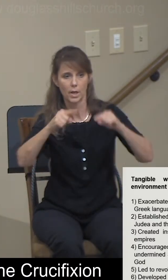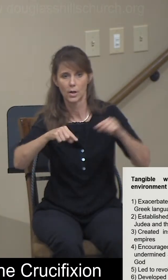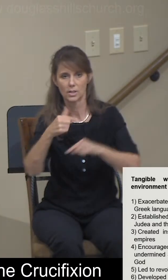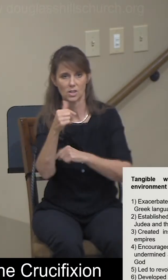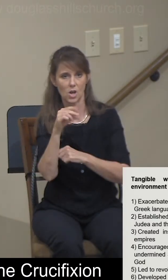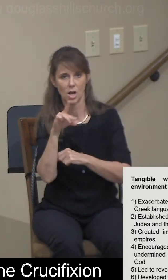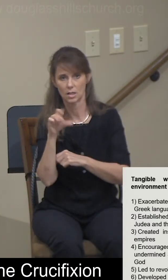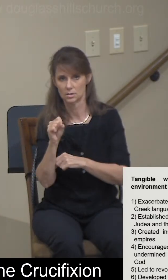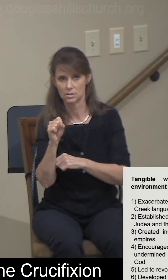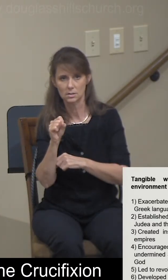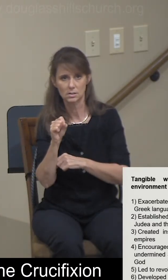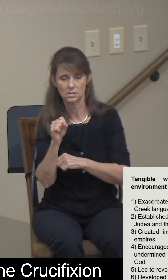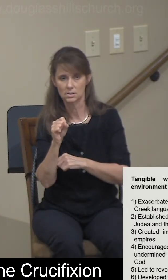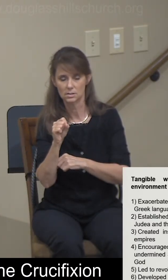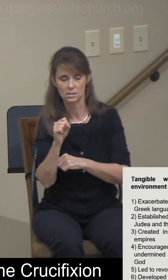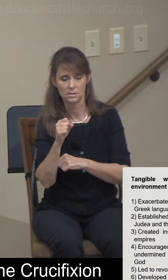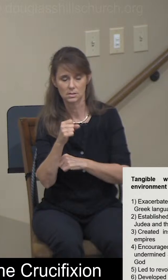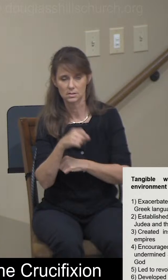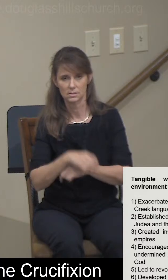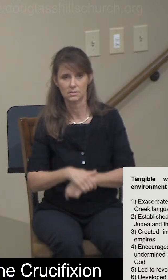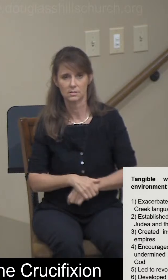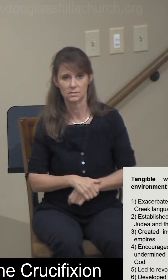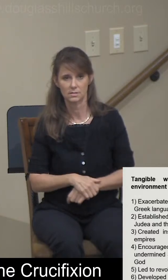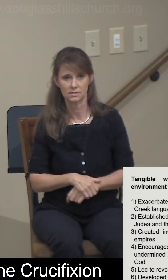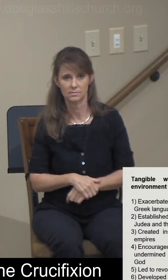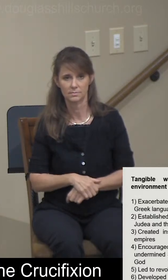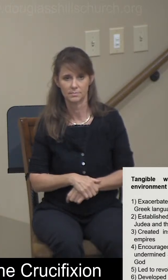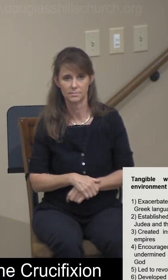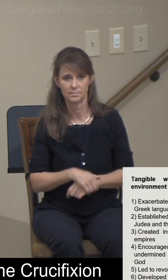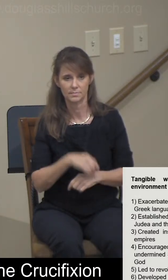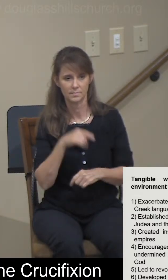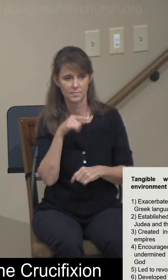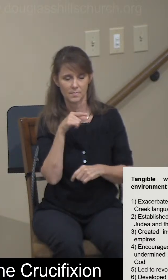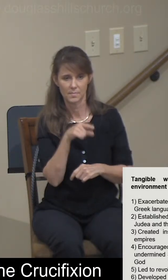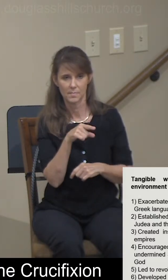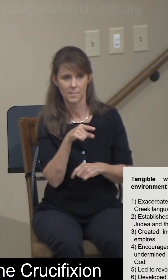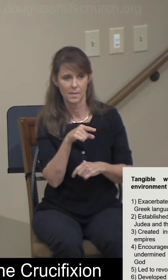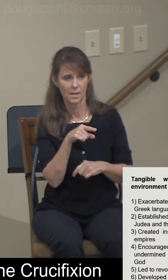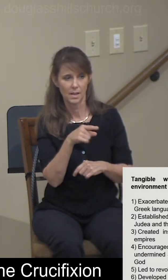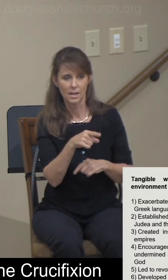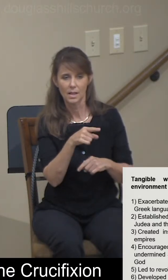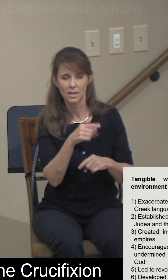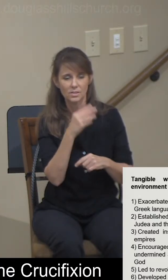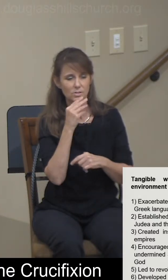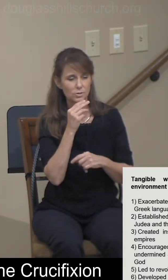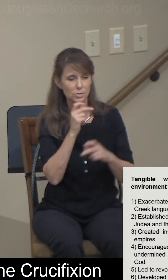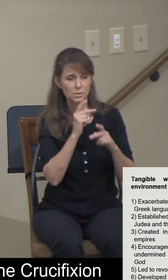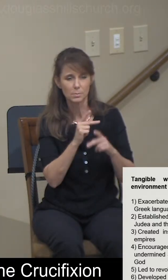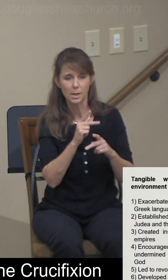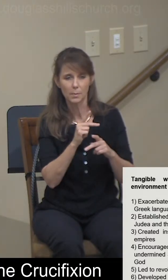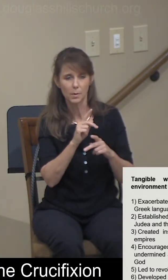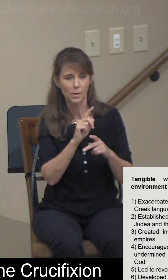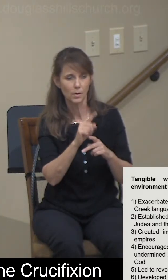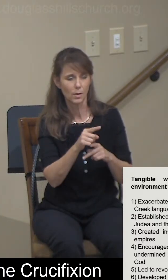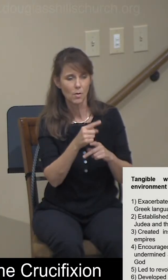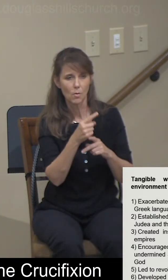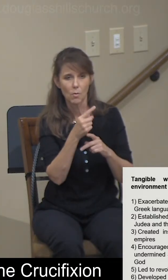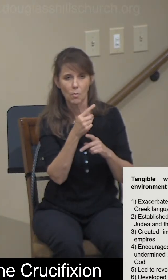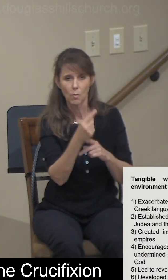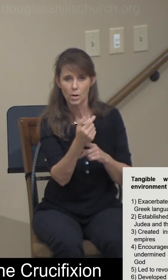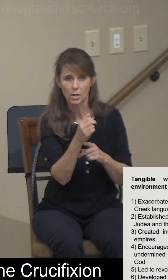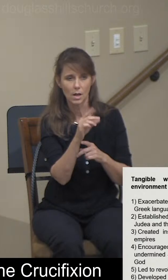single sort of philosophical tradition or any sort of worldly philosophical tradition. They're not unified behind a single monarchy